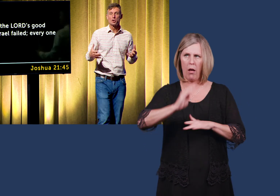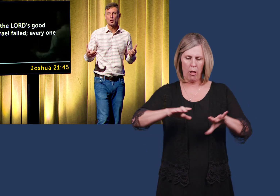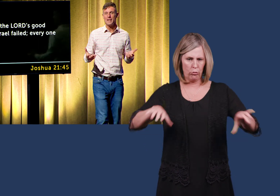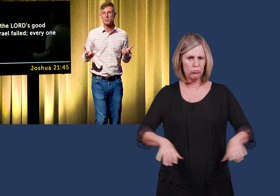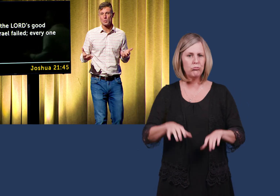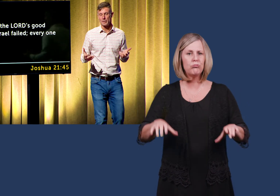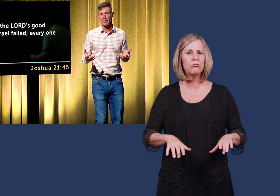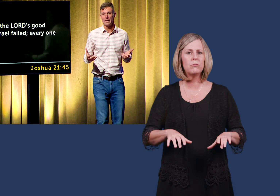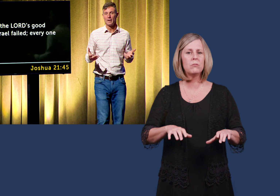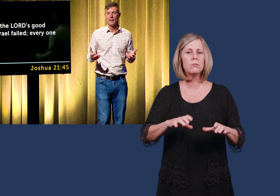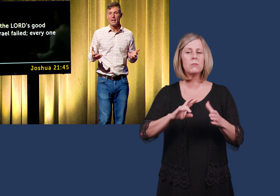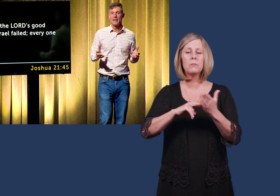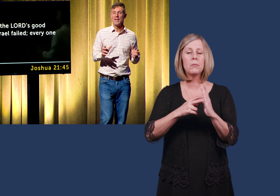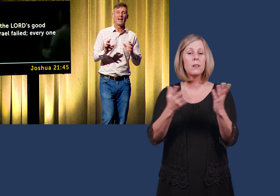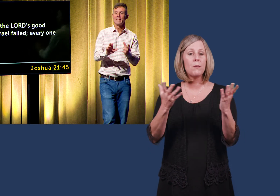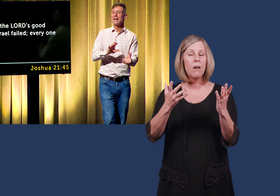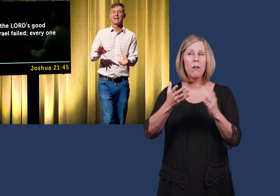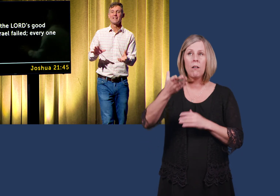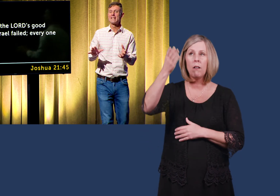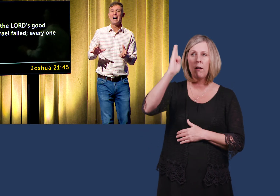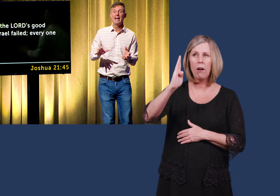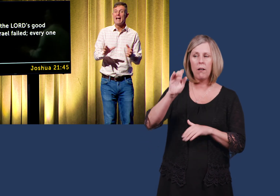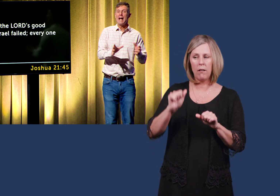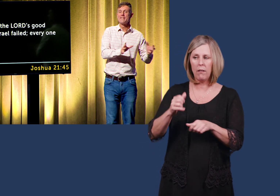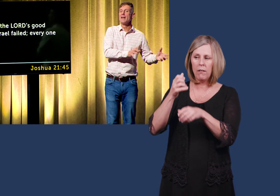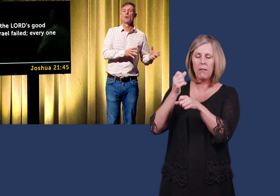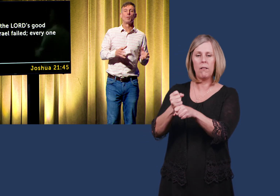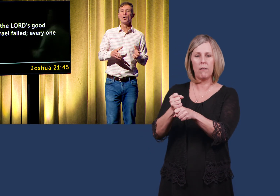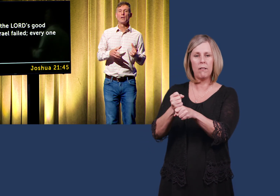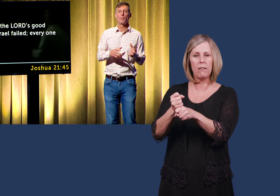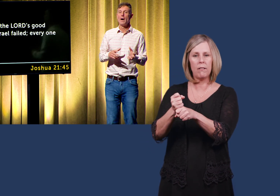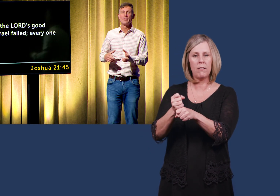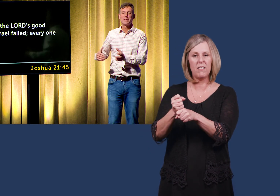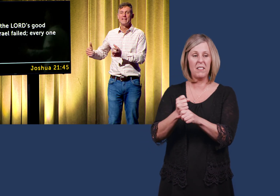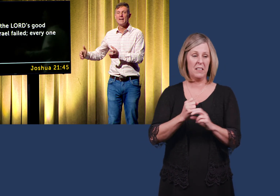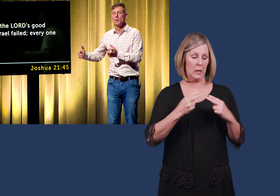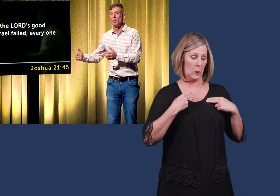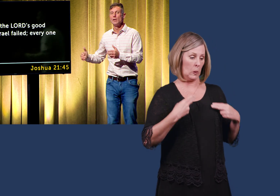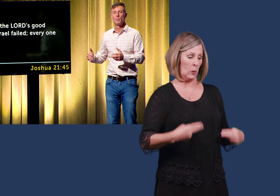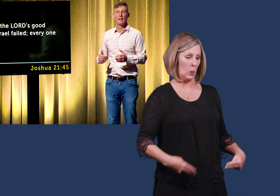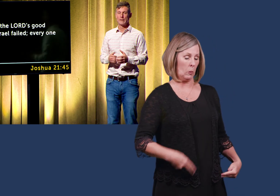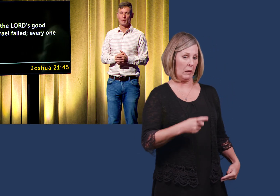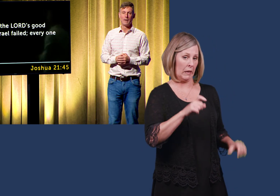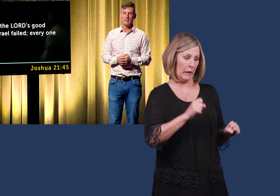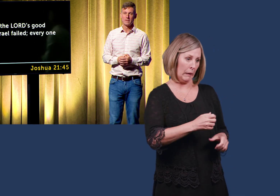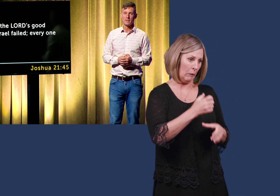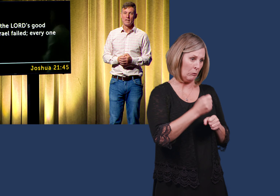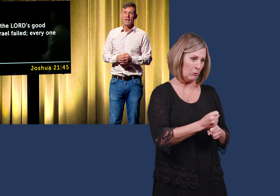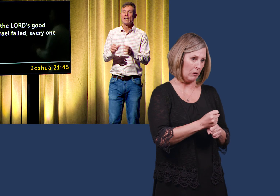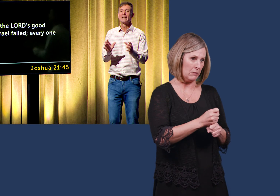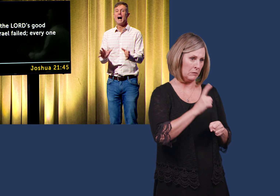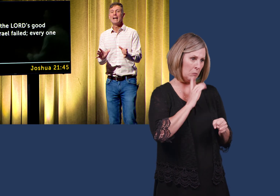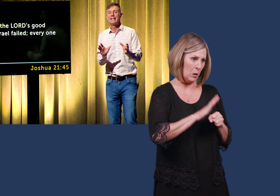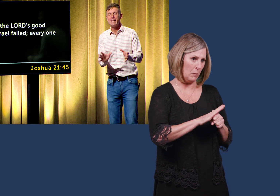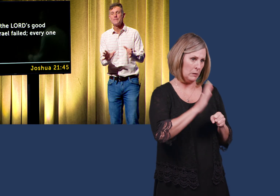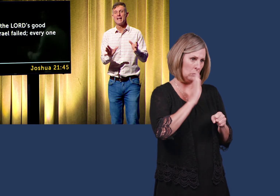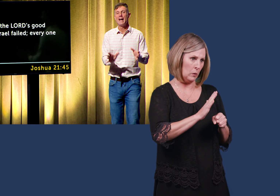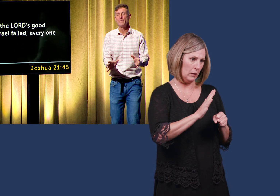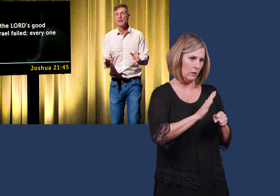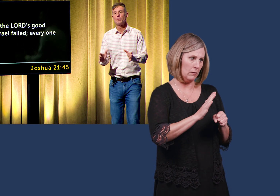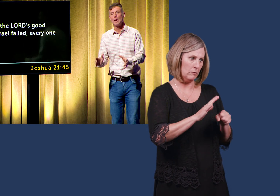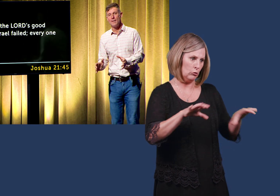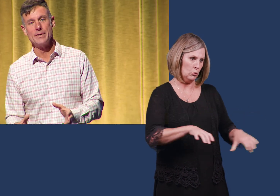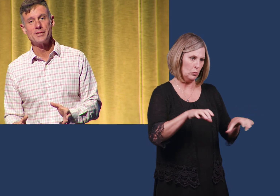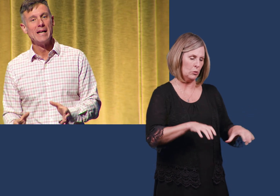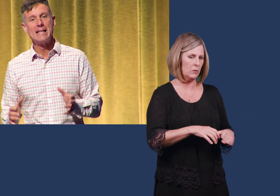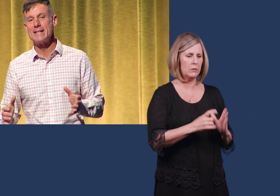is trustworthy. That unlike us, God has never broken a promise and never will break a promise. That God keeps